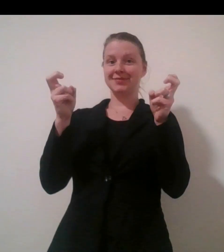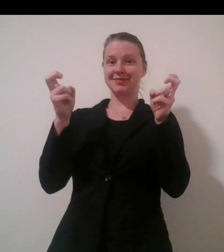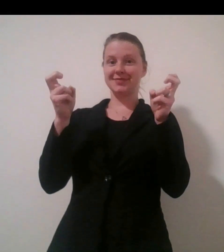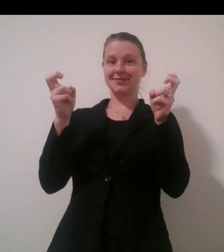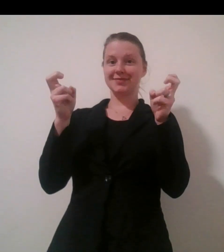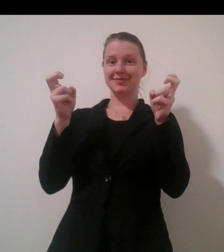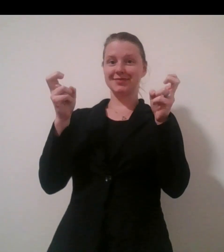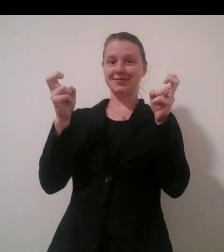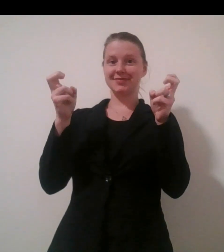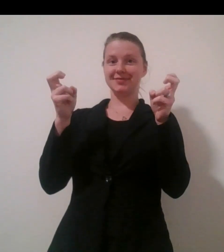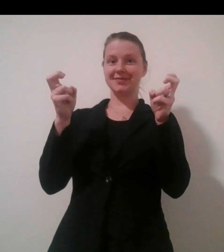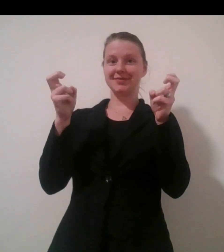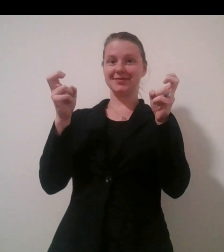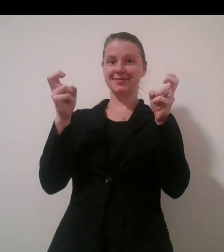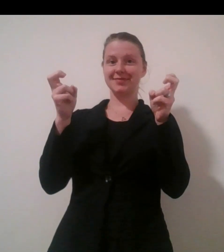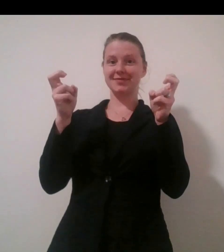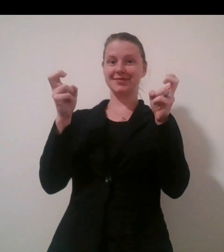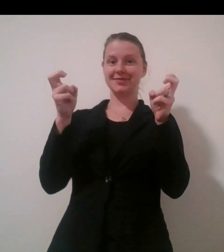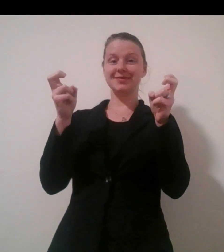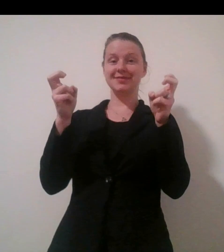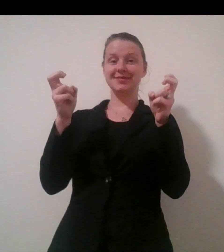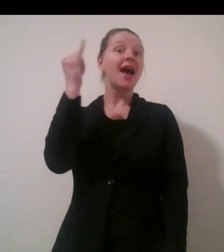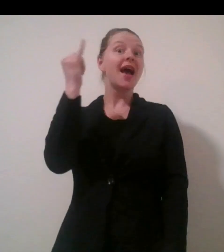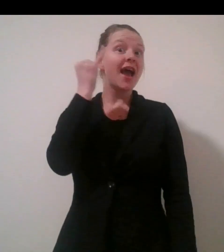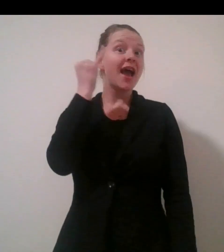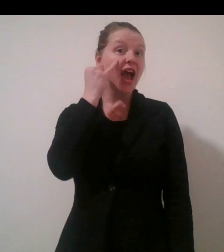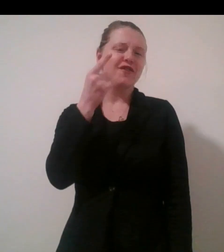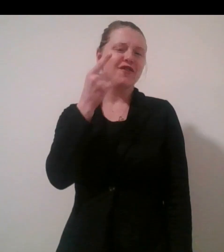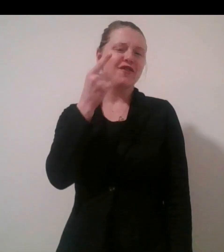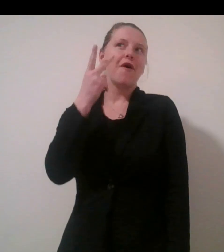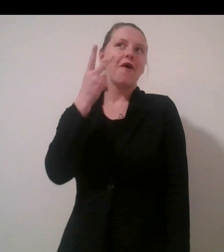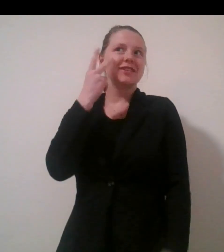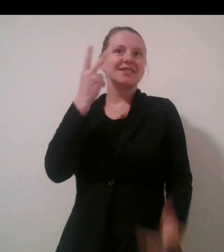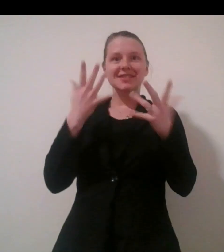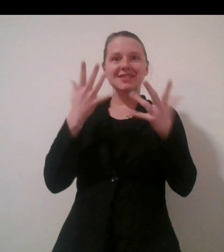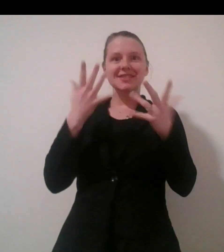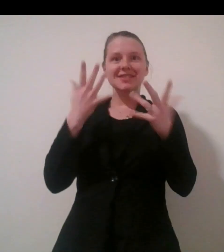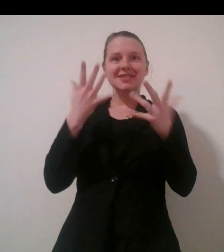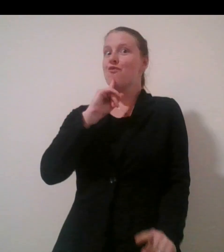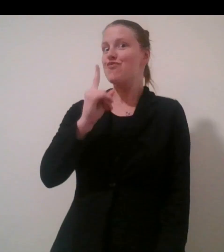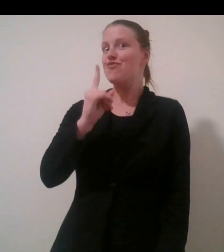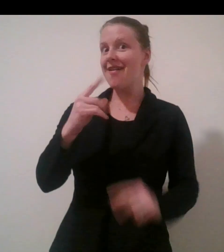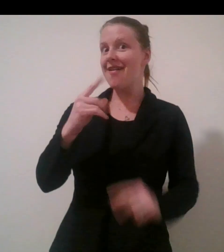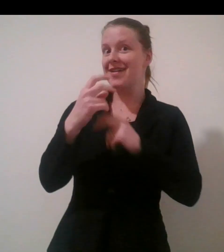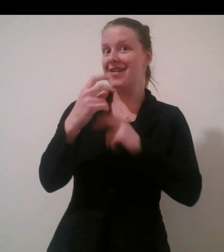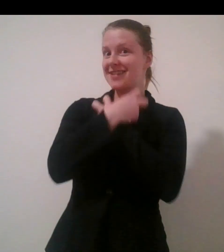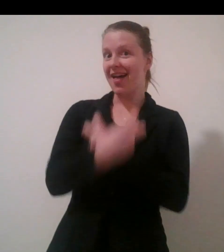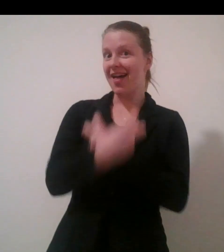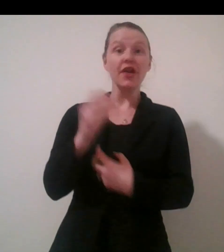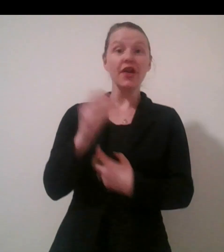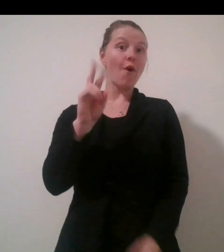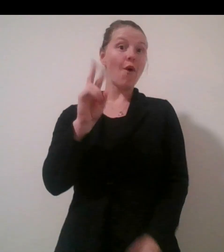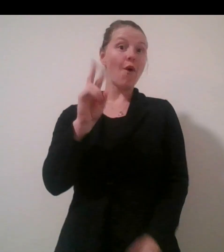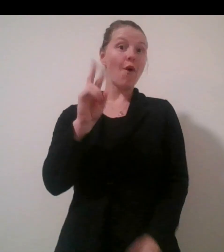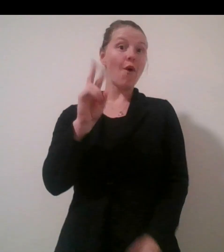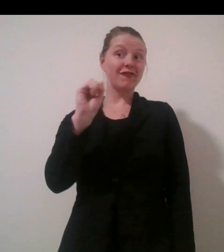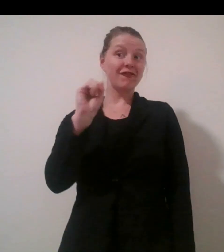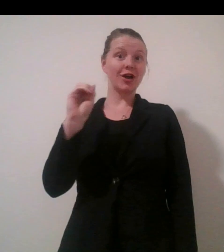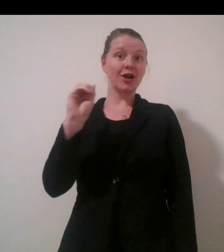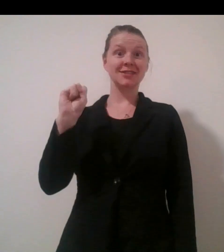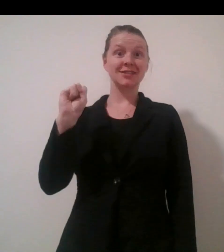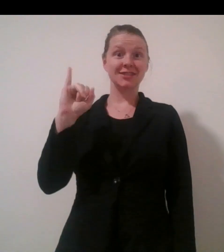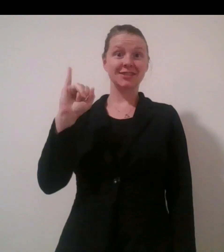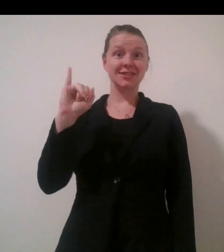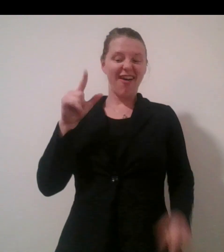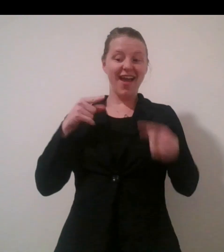If you've ever seen a real skeleton or a fossil in a museum, you might think